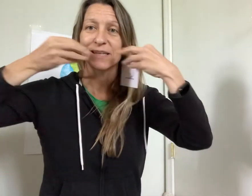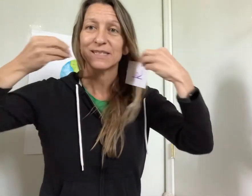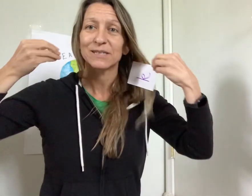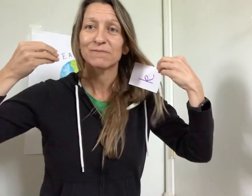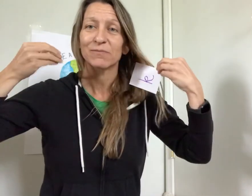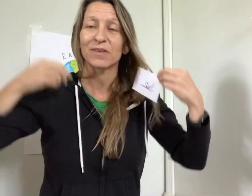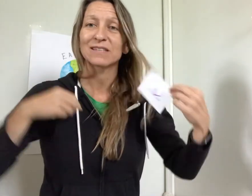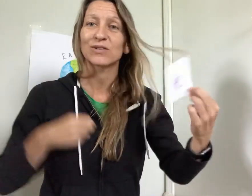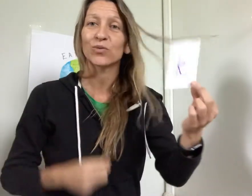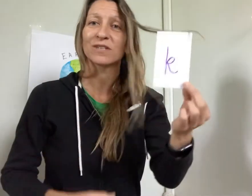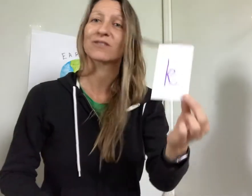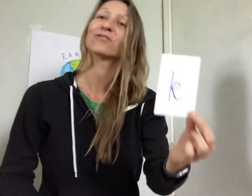kitten with his little whiskers?